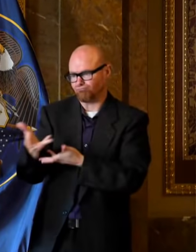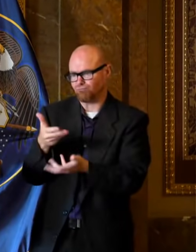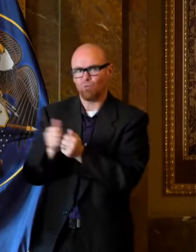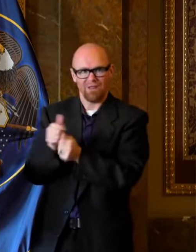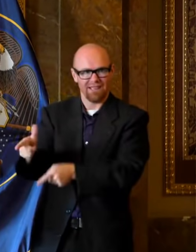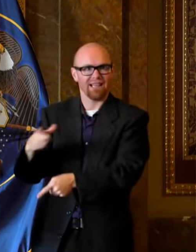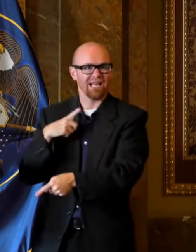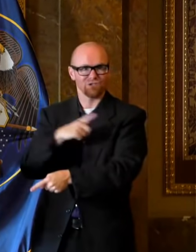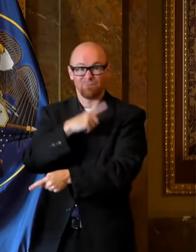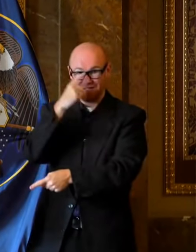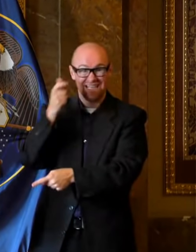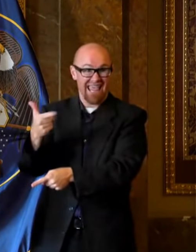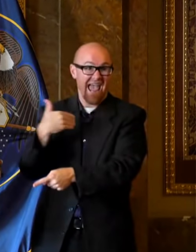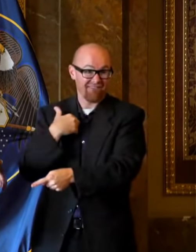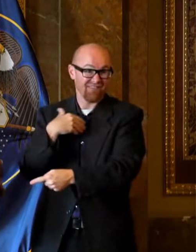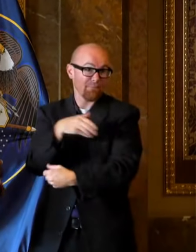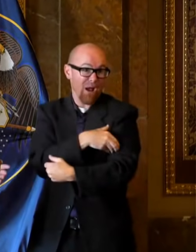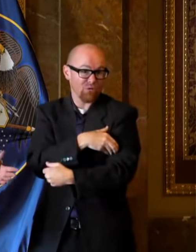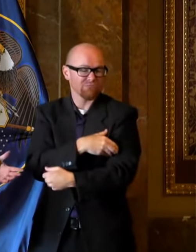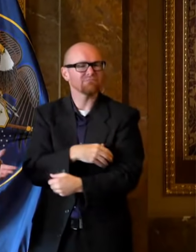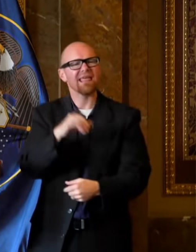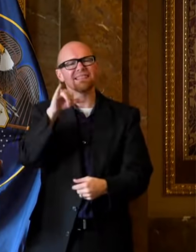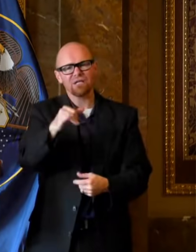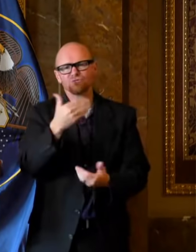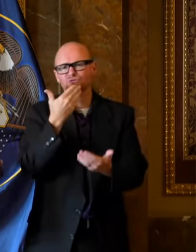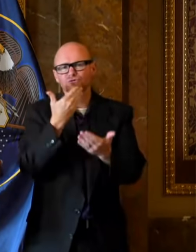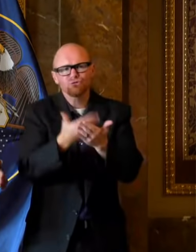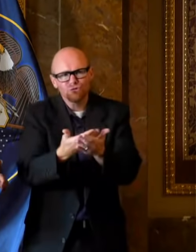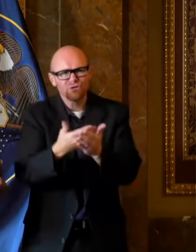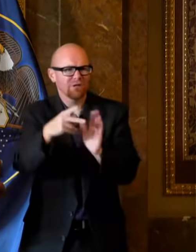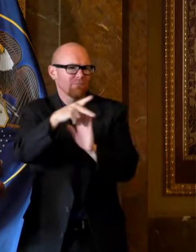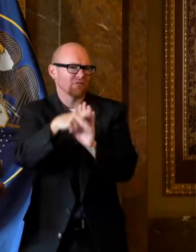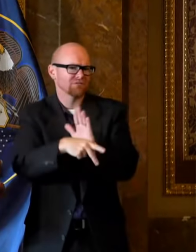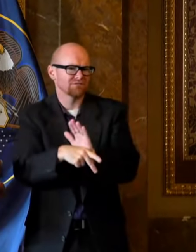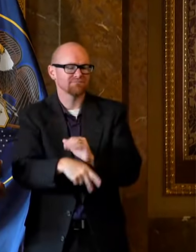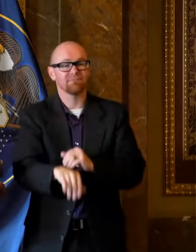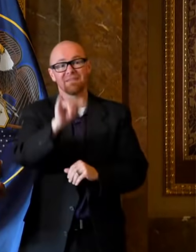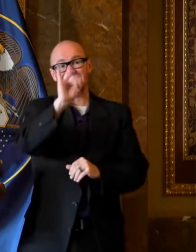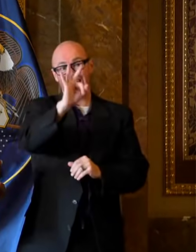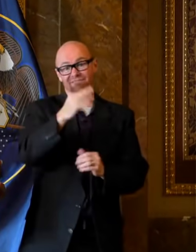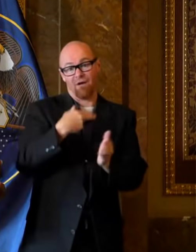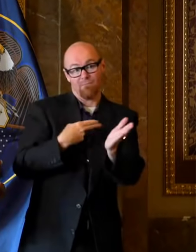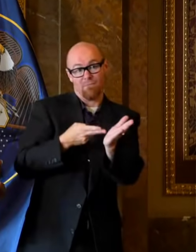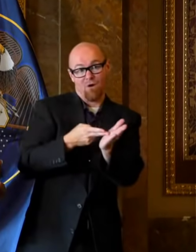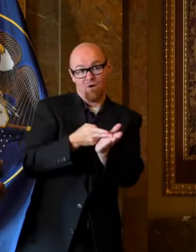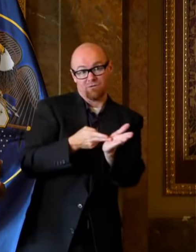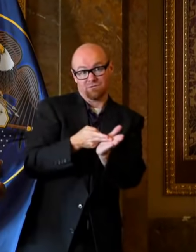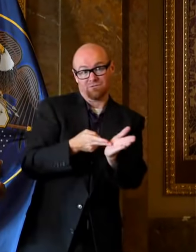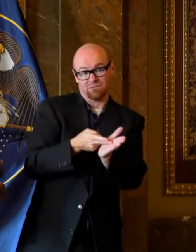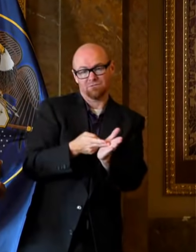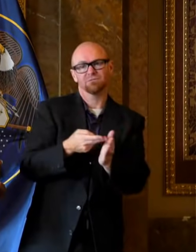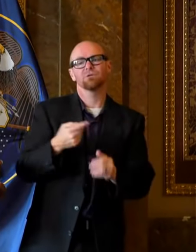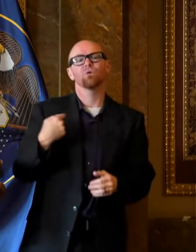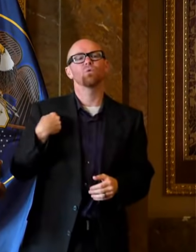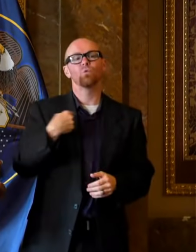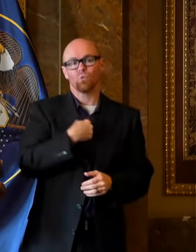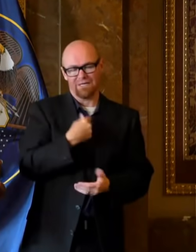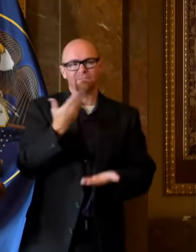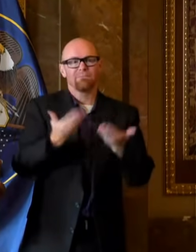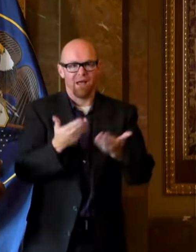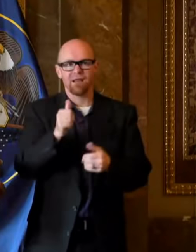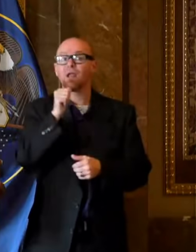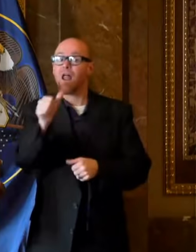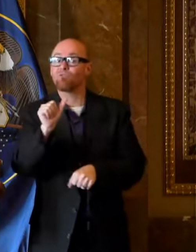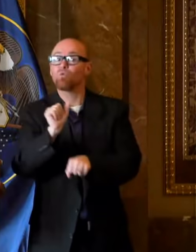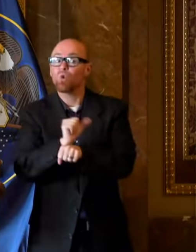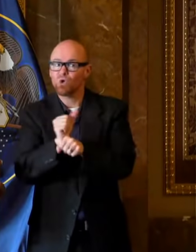with them. And it's just good policy. I mean, if I'm being perfectly honest, one of the reasons we got to that part is we probably didn't work with them closely enough